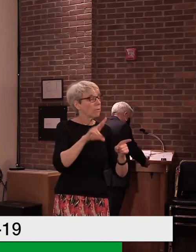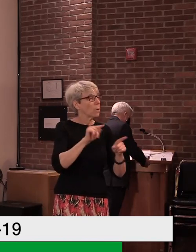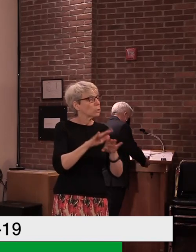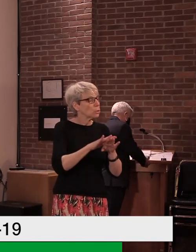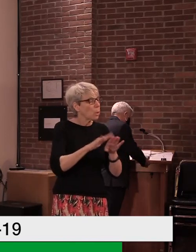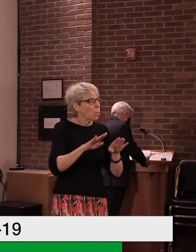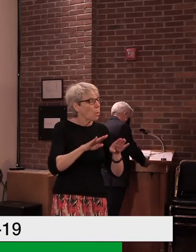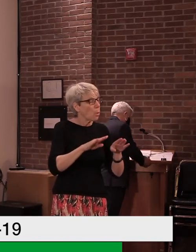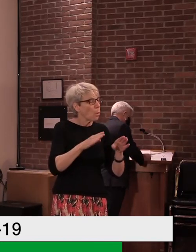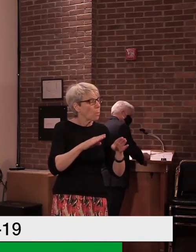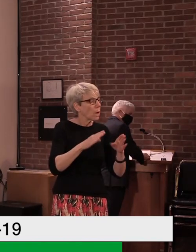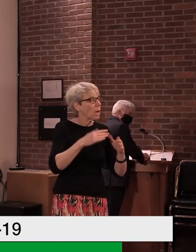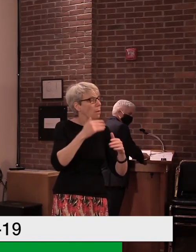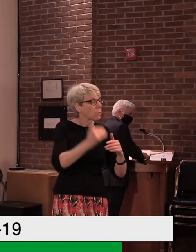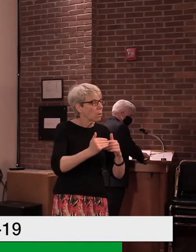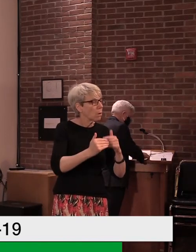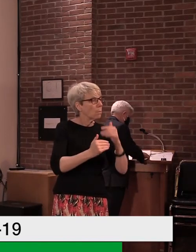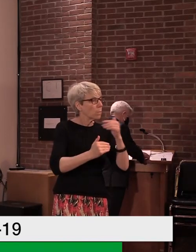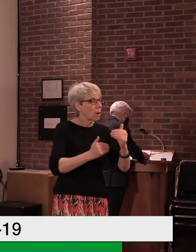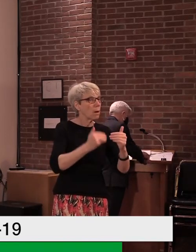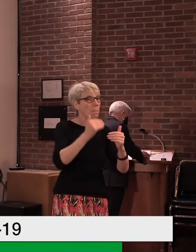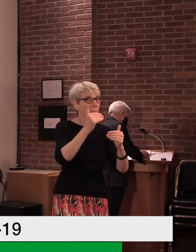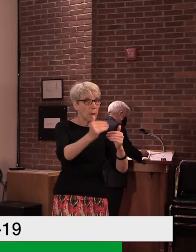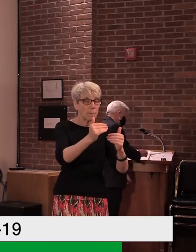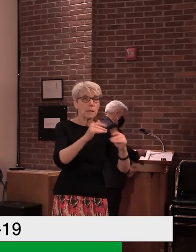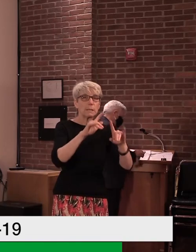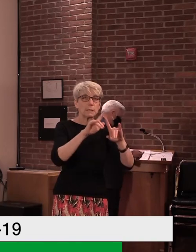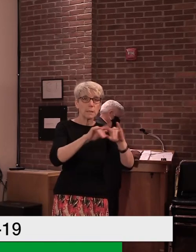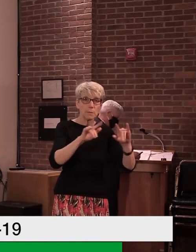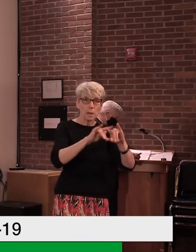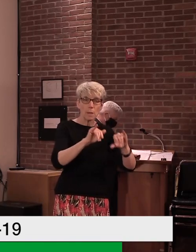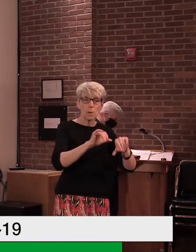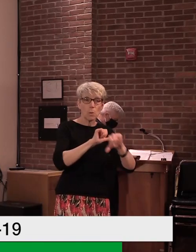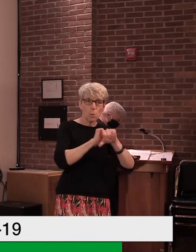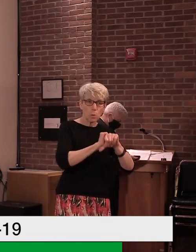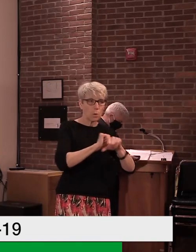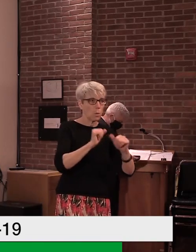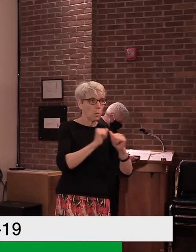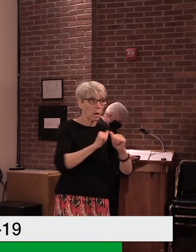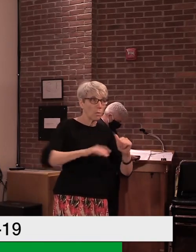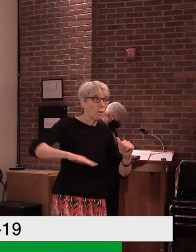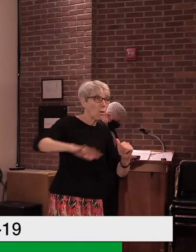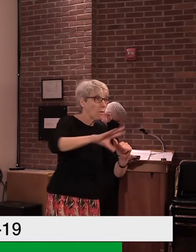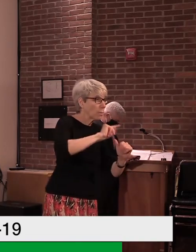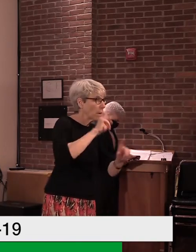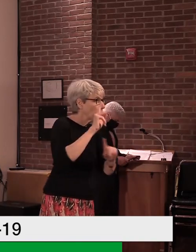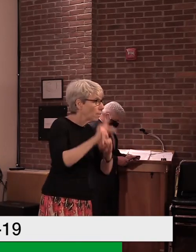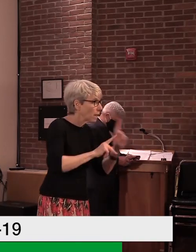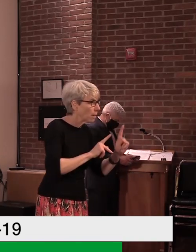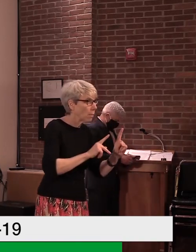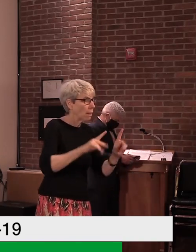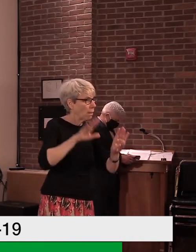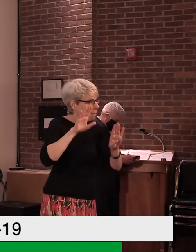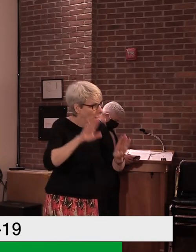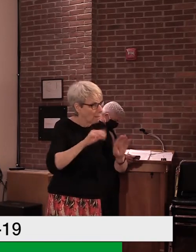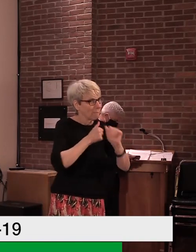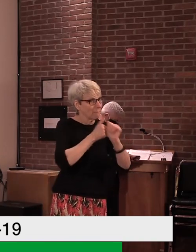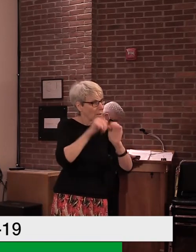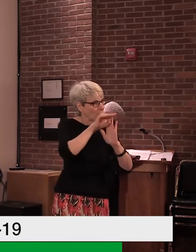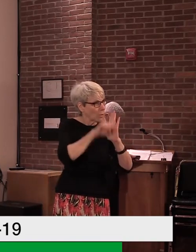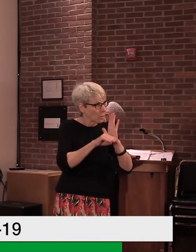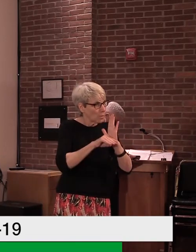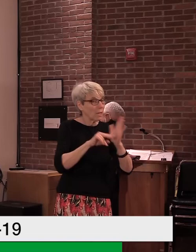This, coupled with the virus suppression we've achieved through the cooperation and hard work of all Vermonters, has led to